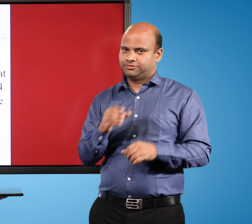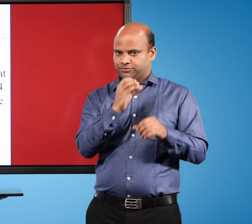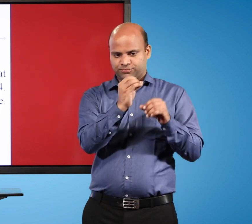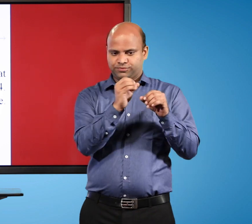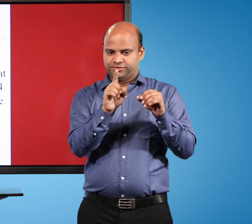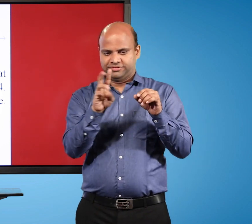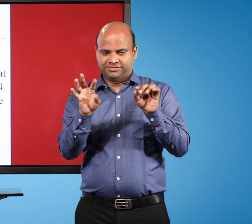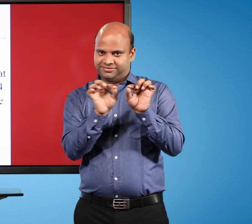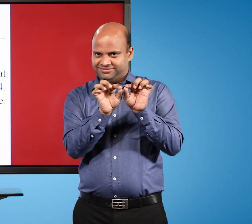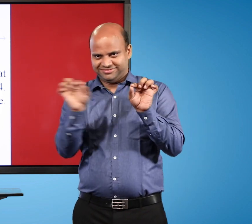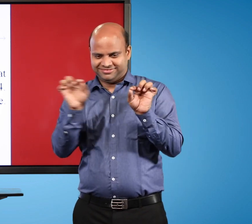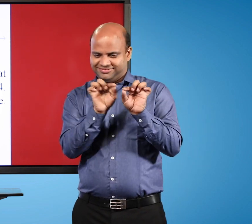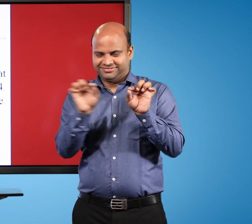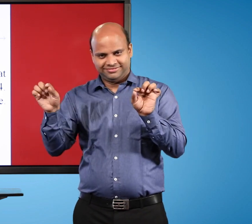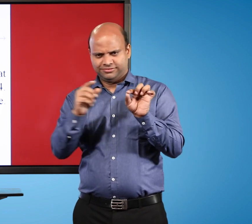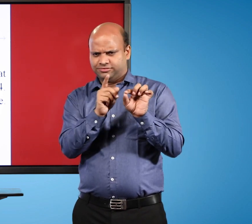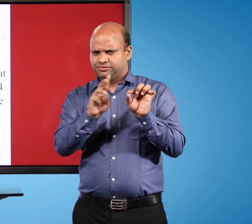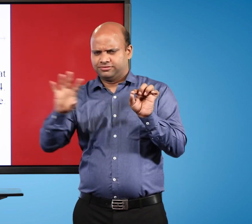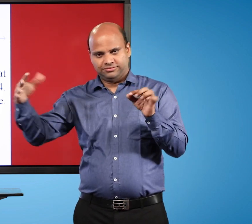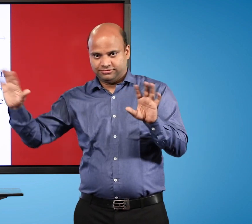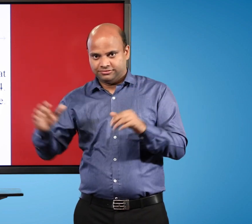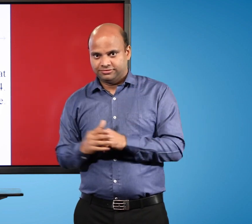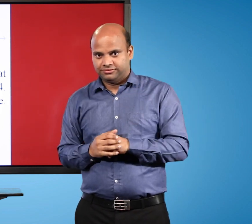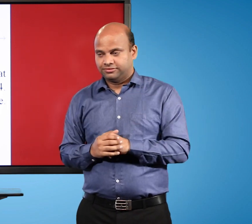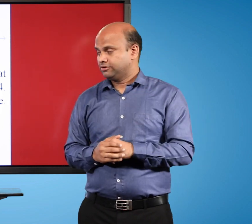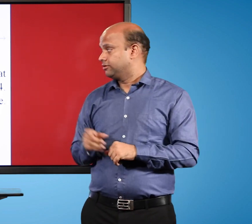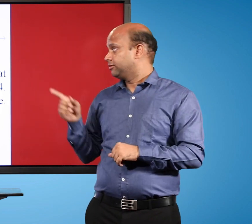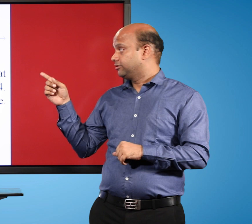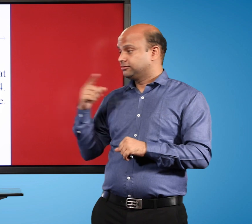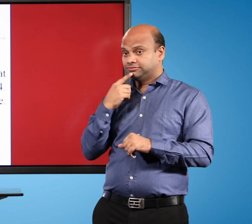On the number line, you will see that the number 7 is on the right of 4.